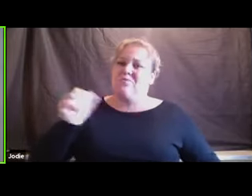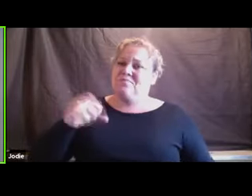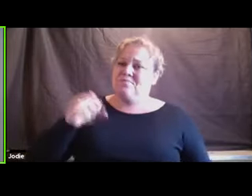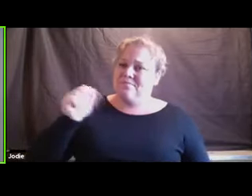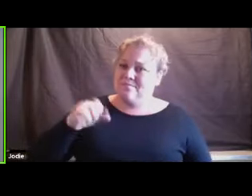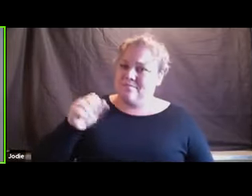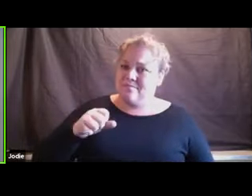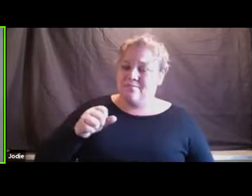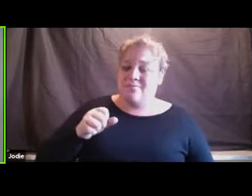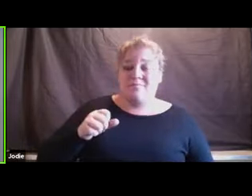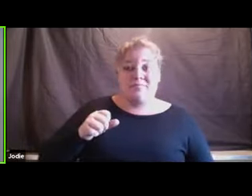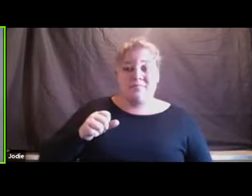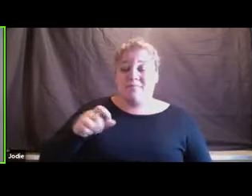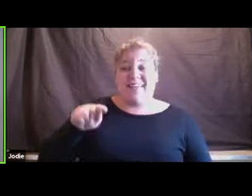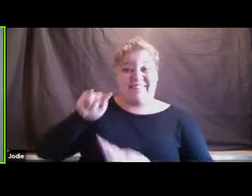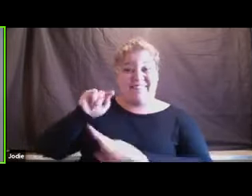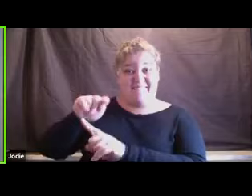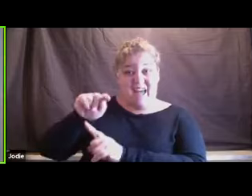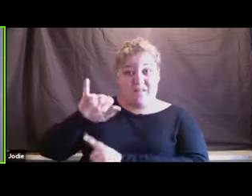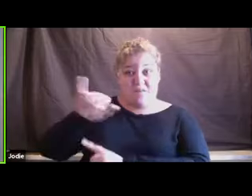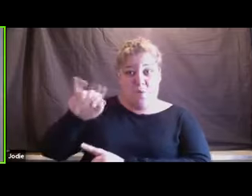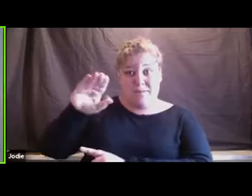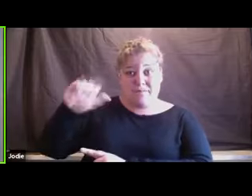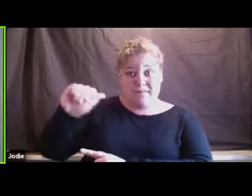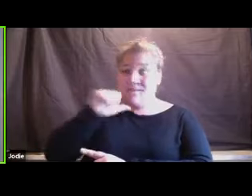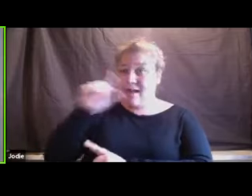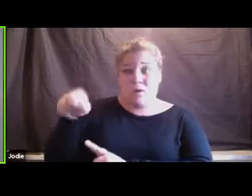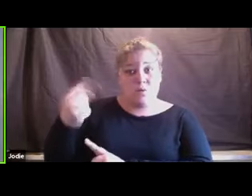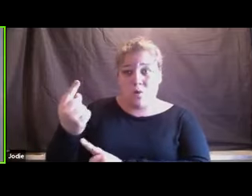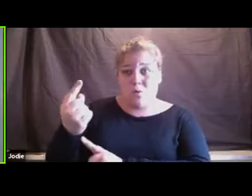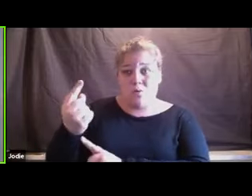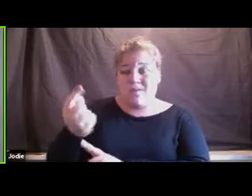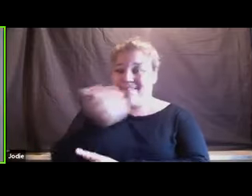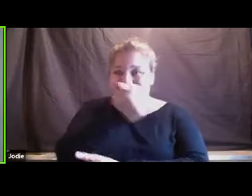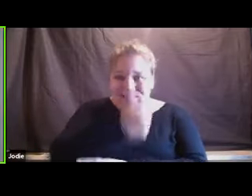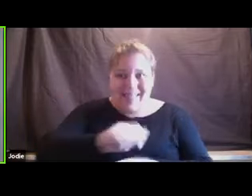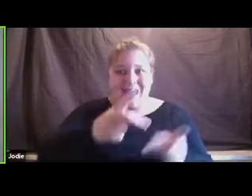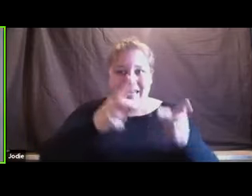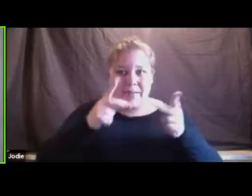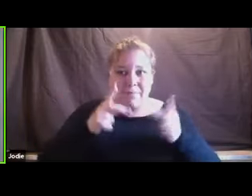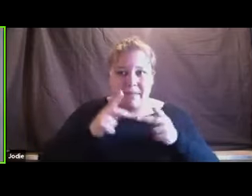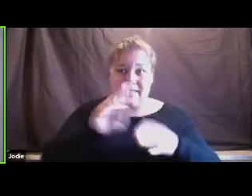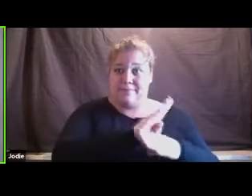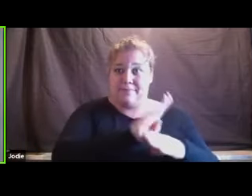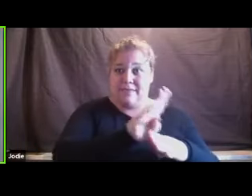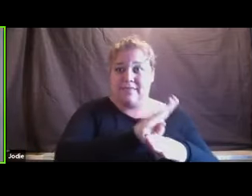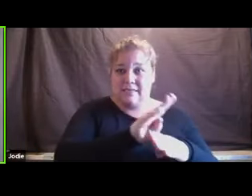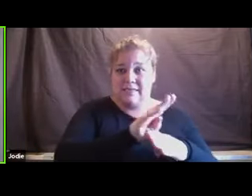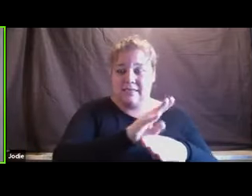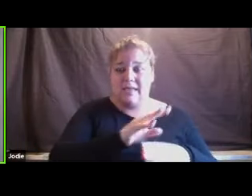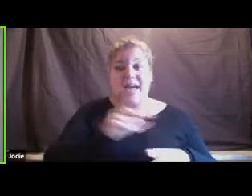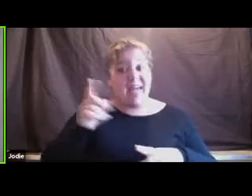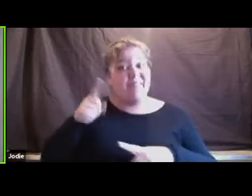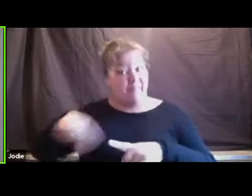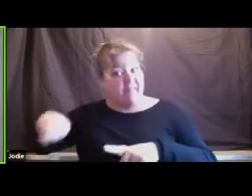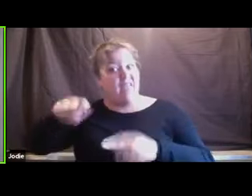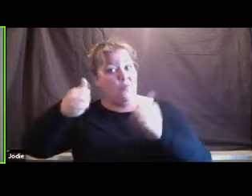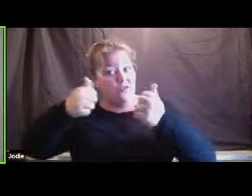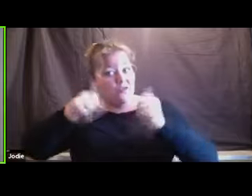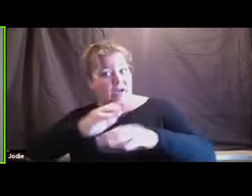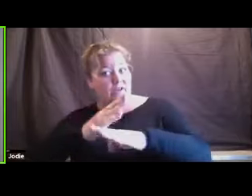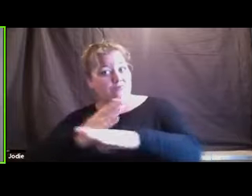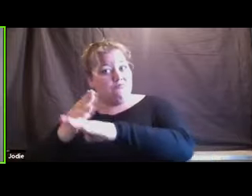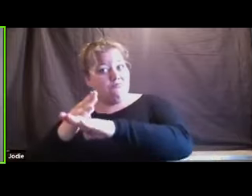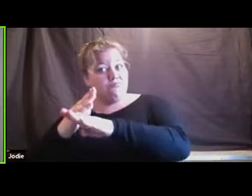are not alone in that. Again, any place of business, and they were taking precautions, but still